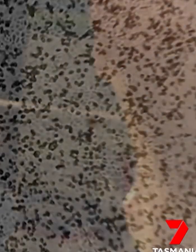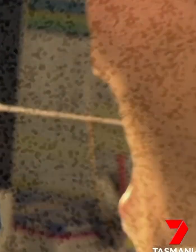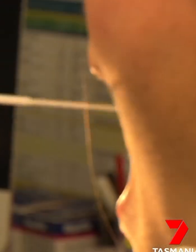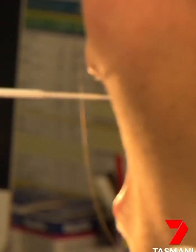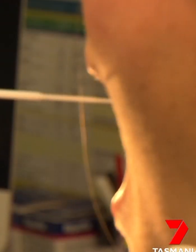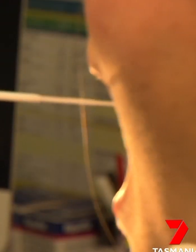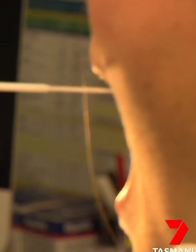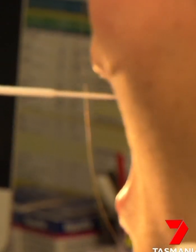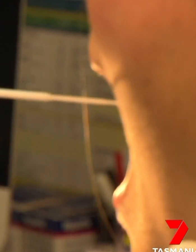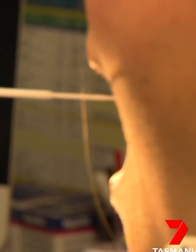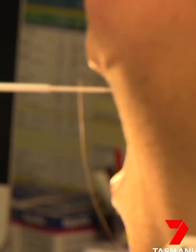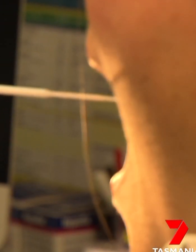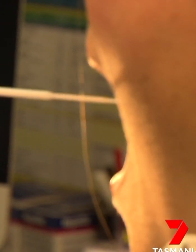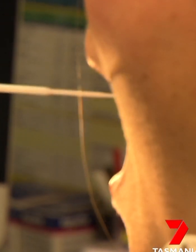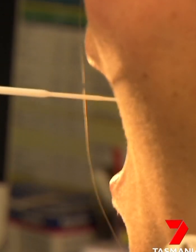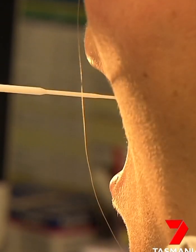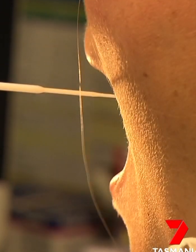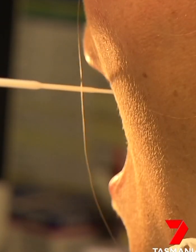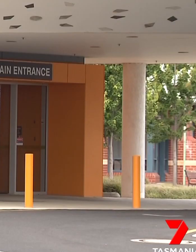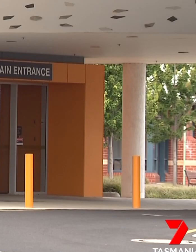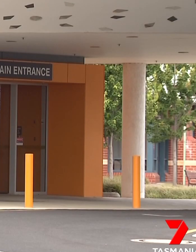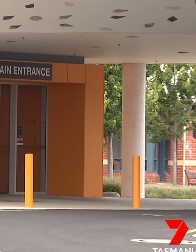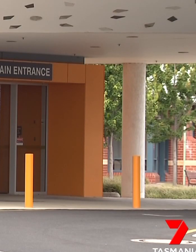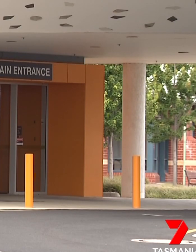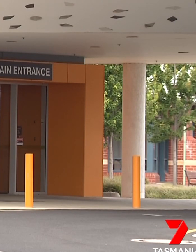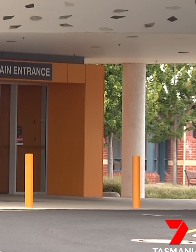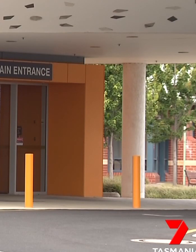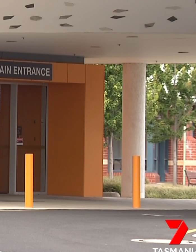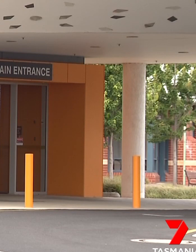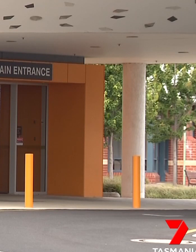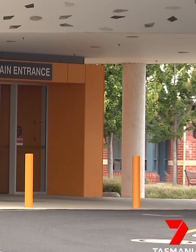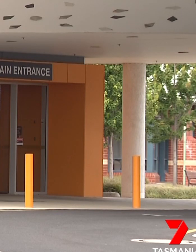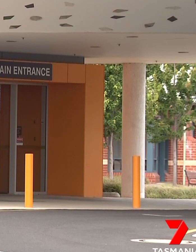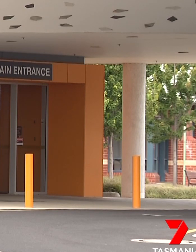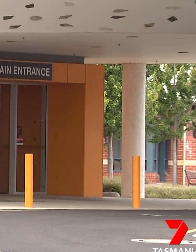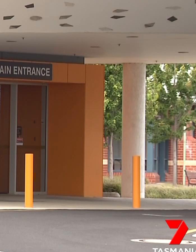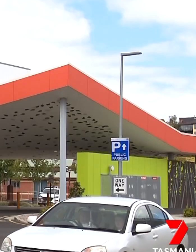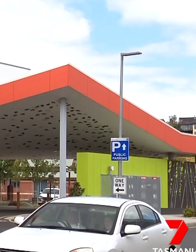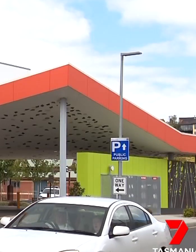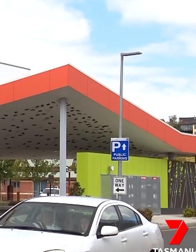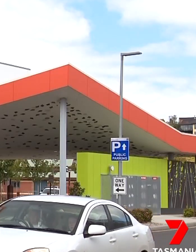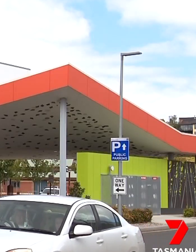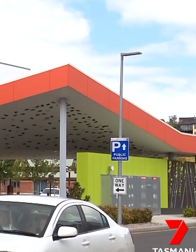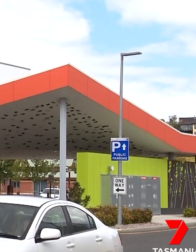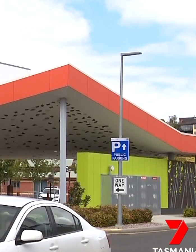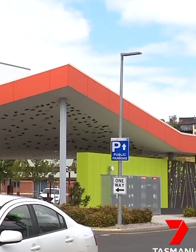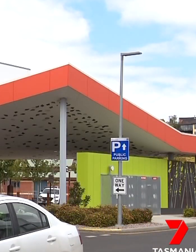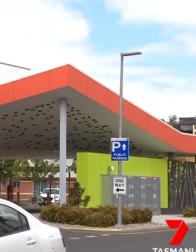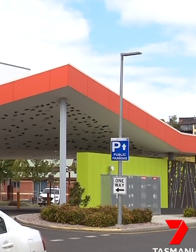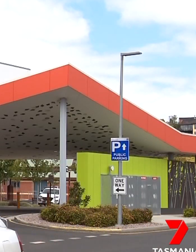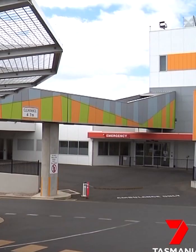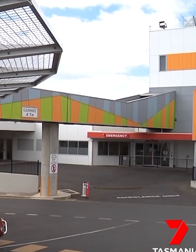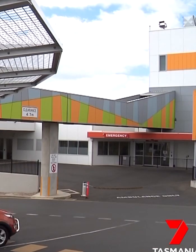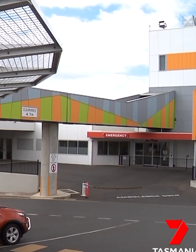cases in Tasmania rose by 3 to 89. Two of those new cases, staff members at the Northwest Regional